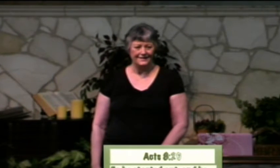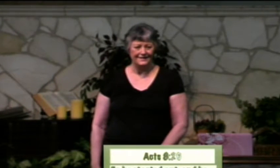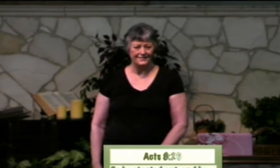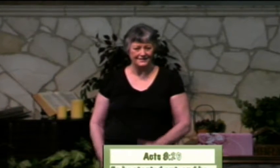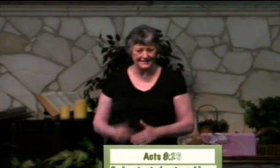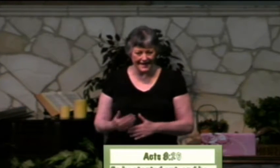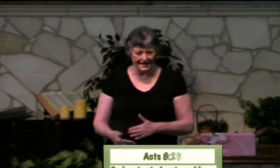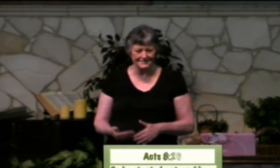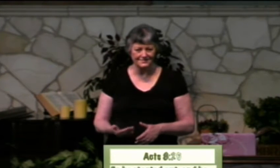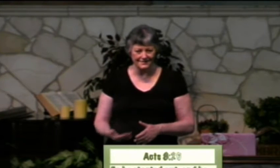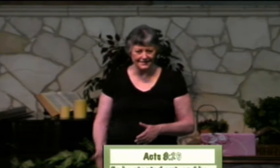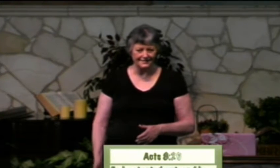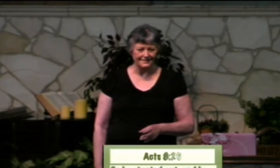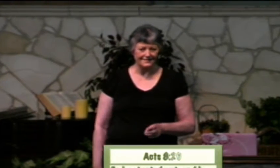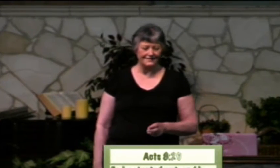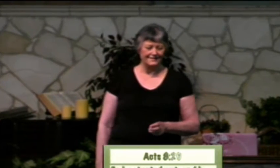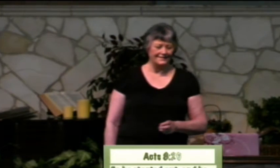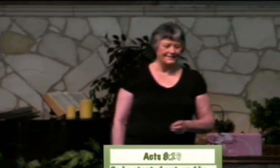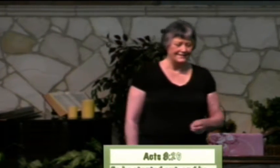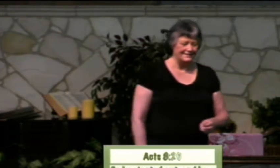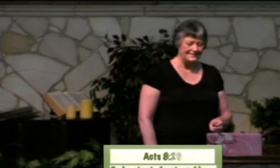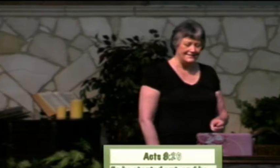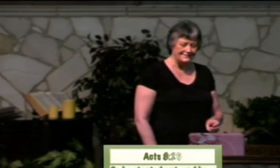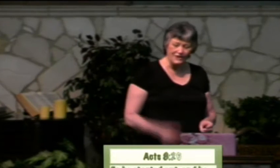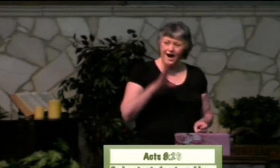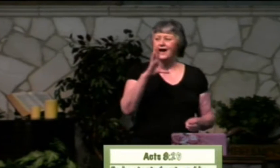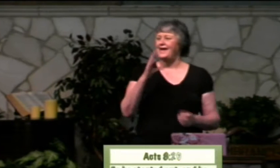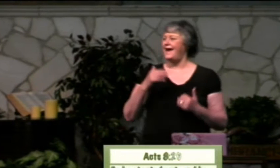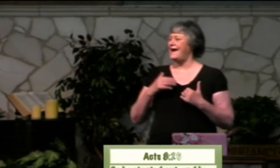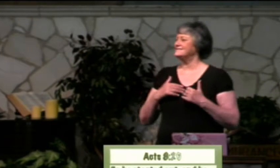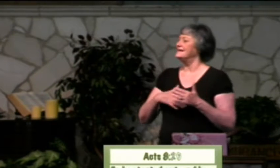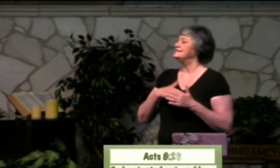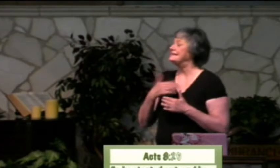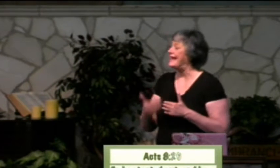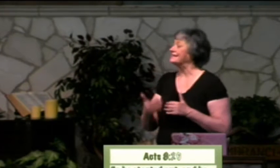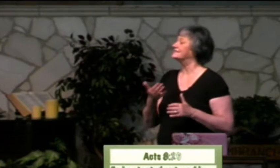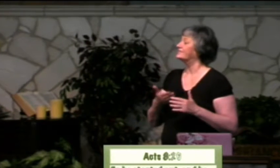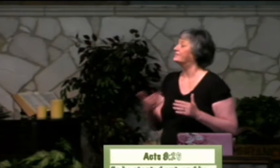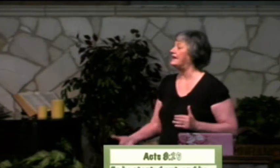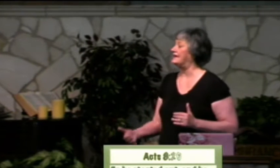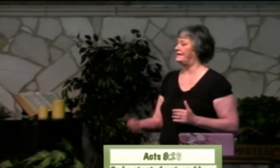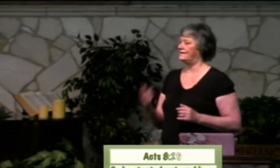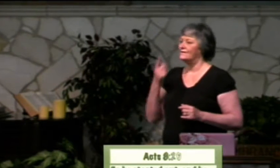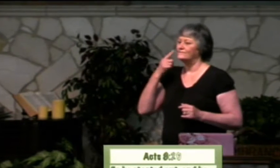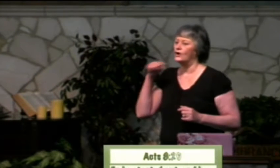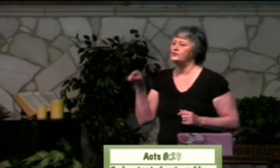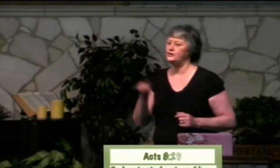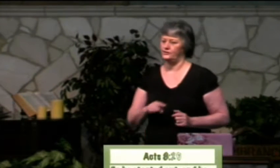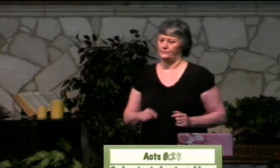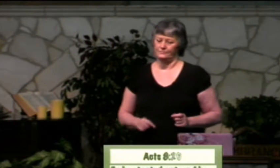The next thing. God has a next thing for you.